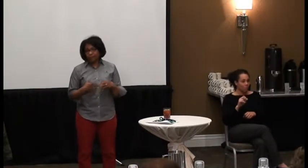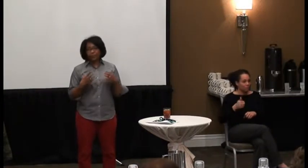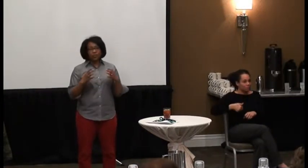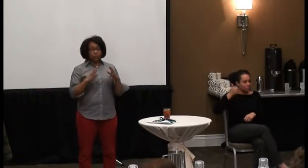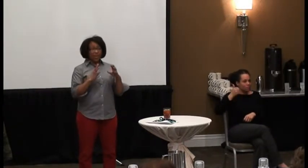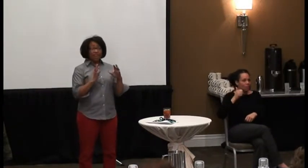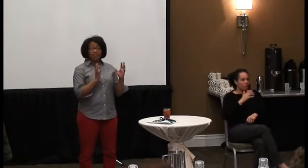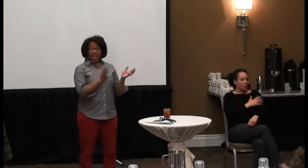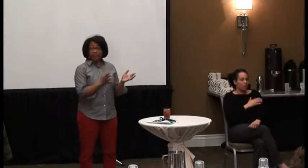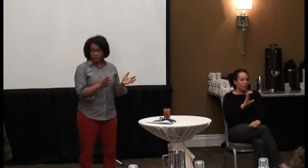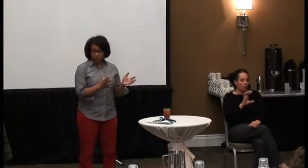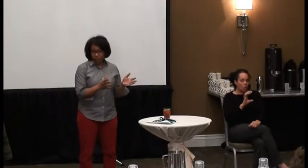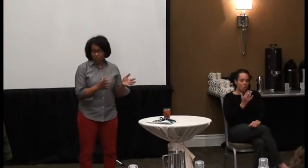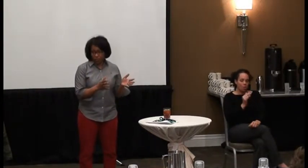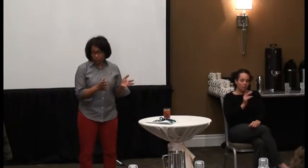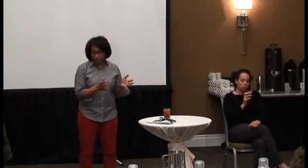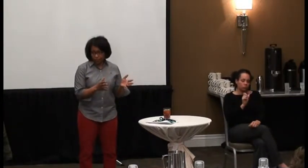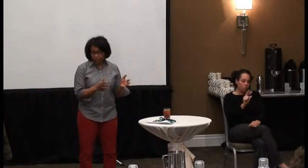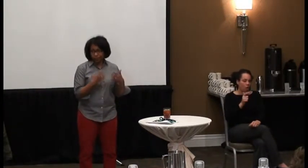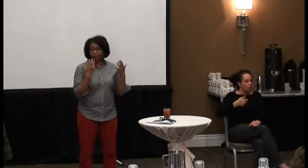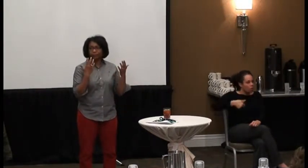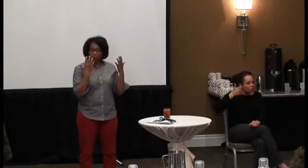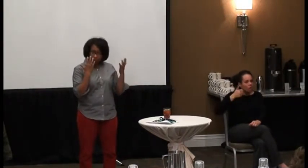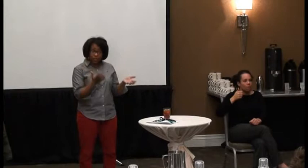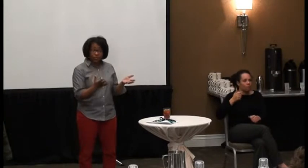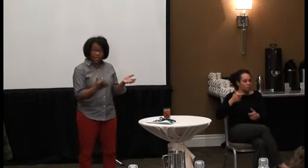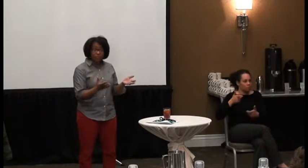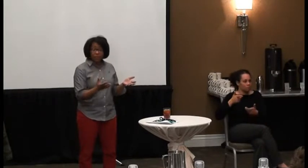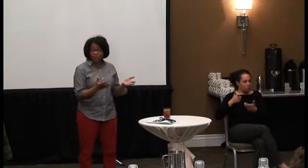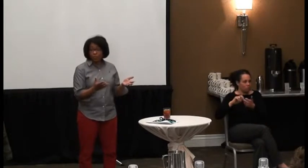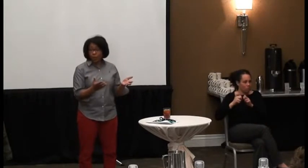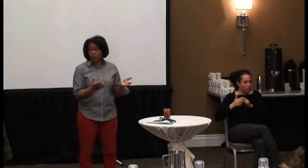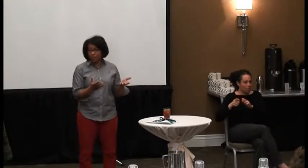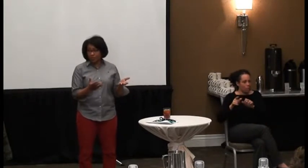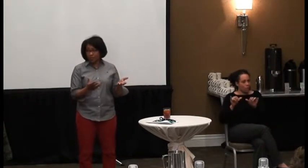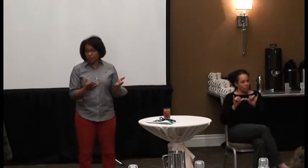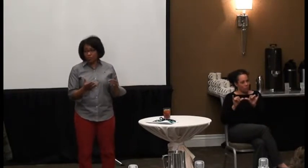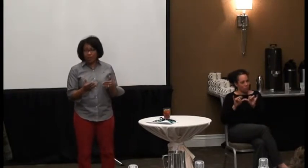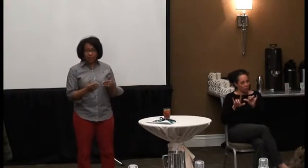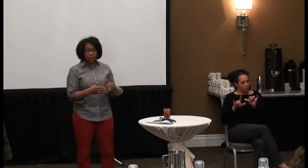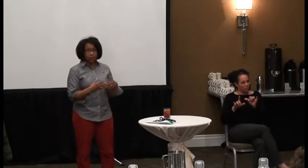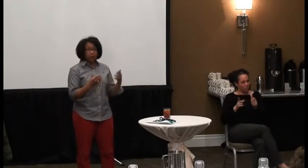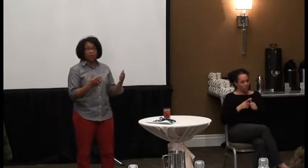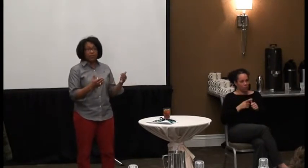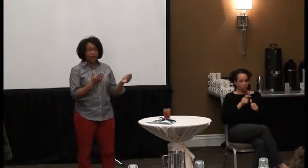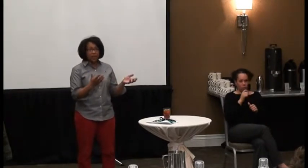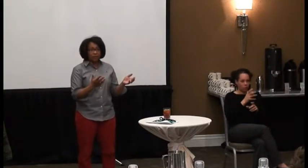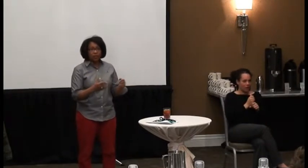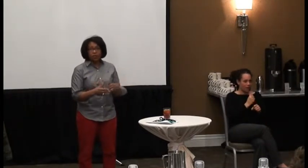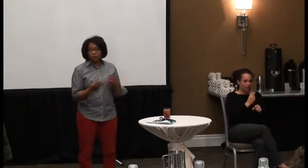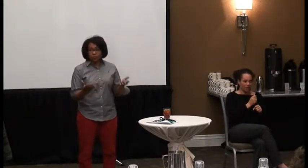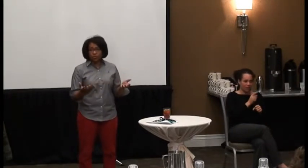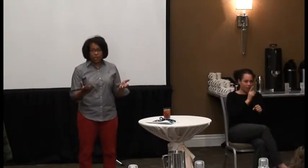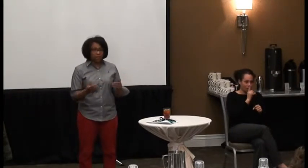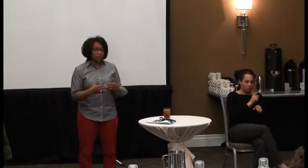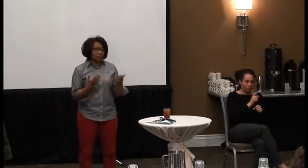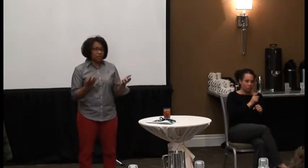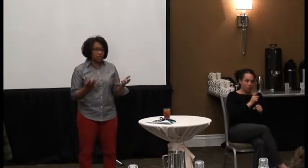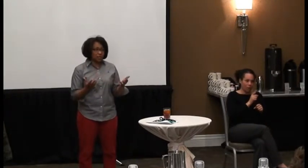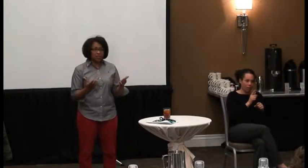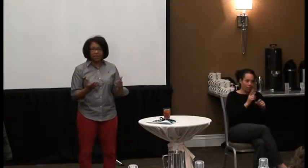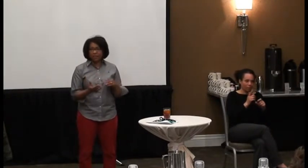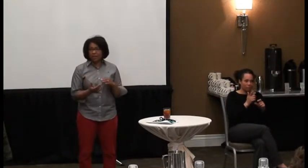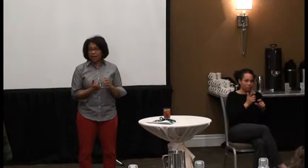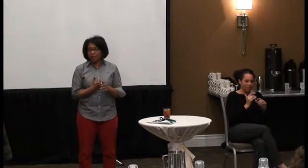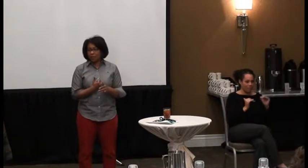up. So you have that first issue. So you have to measure those things. So you're not getting an Abilify level, but you're checking because